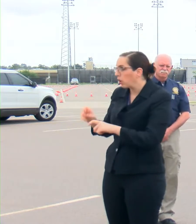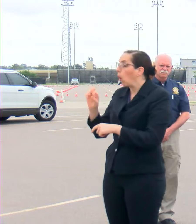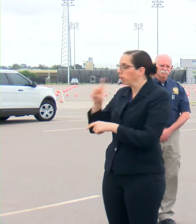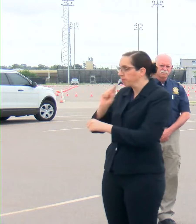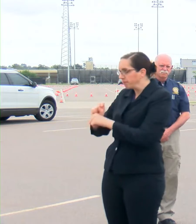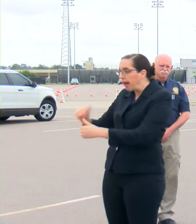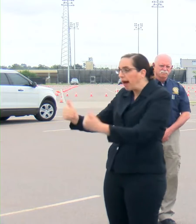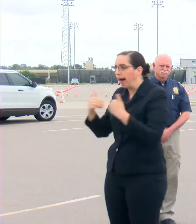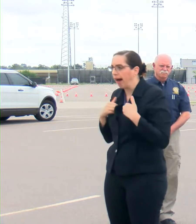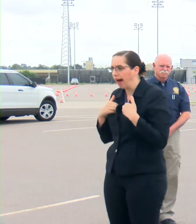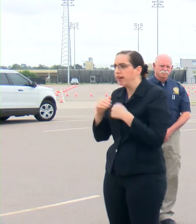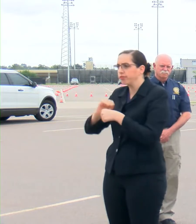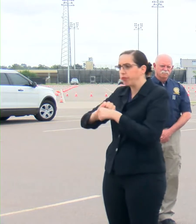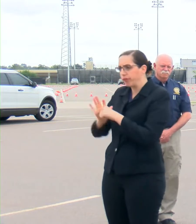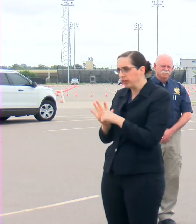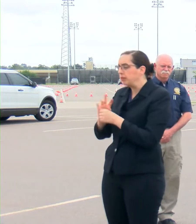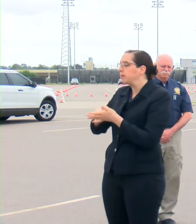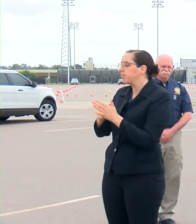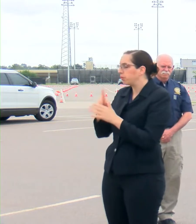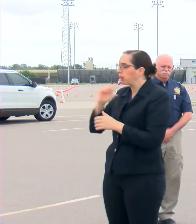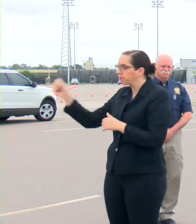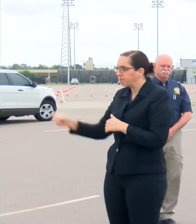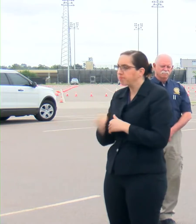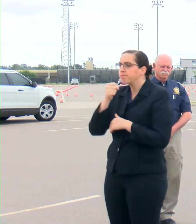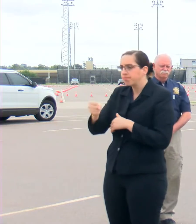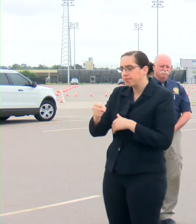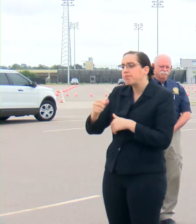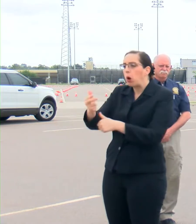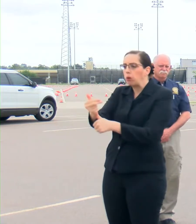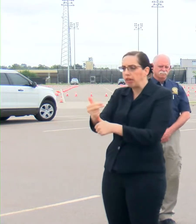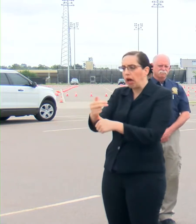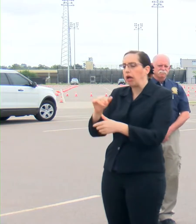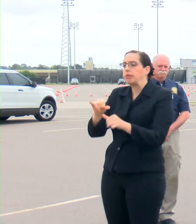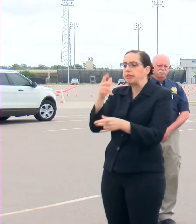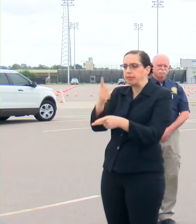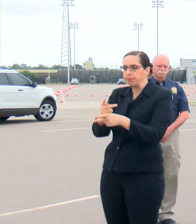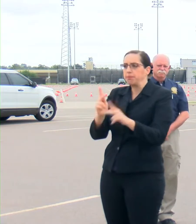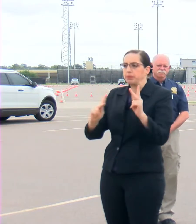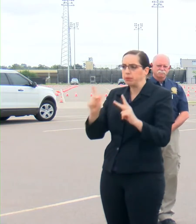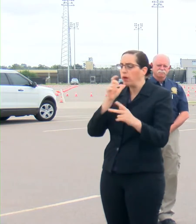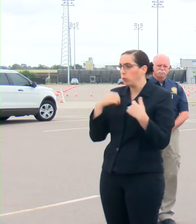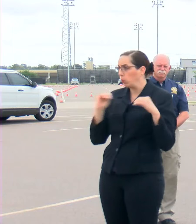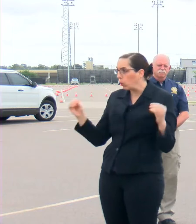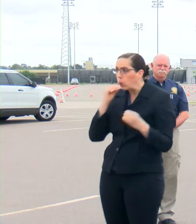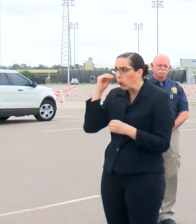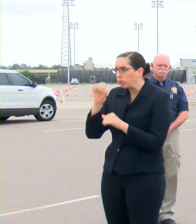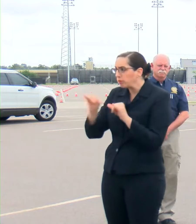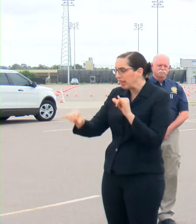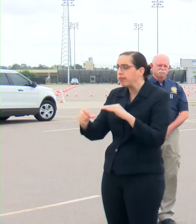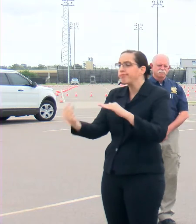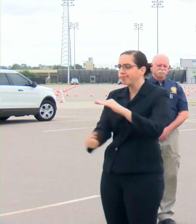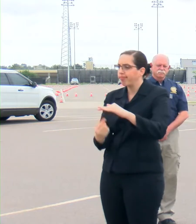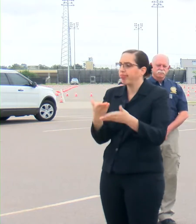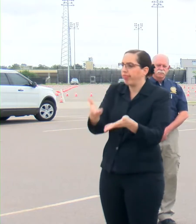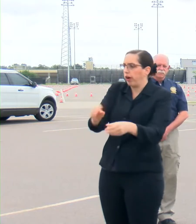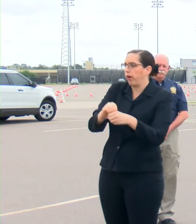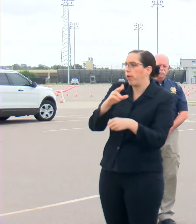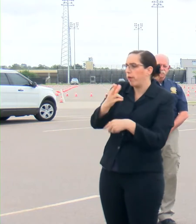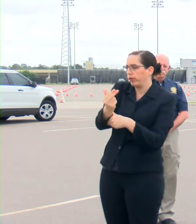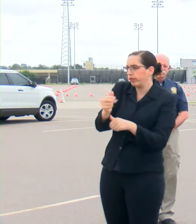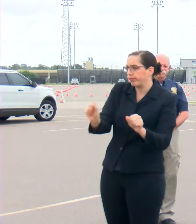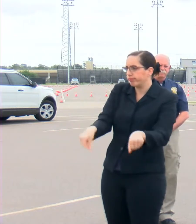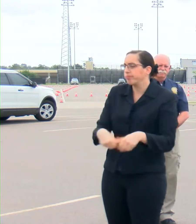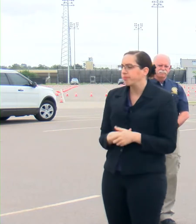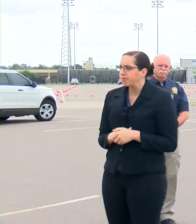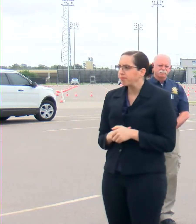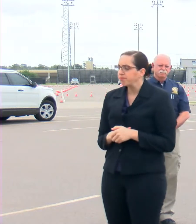have COVID-19, we will use one of those hotels to house our homeless and to keep them there during their time when they would